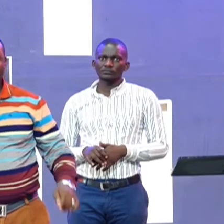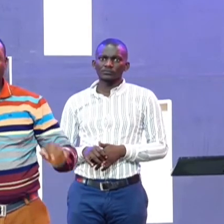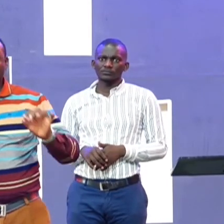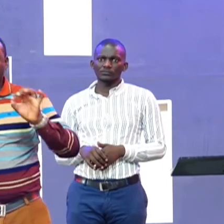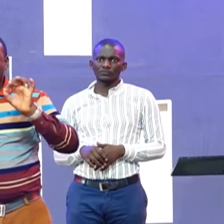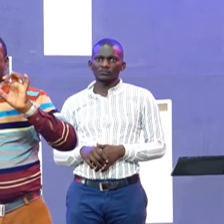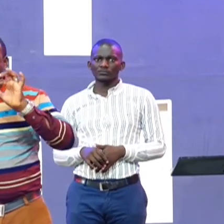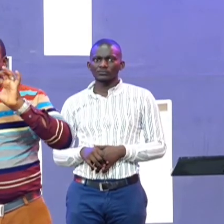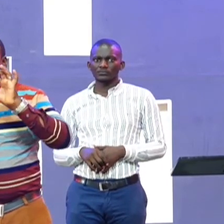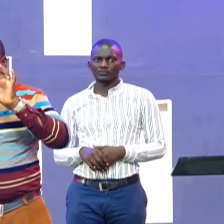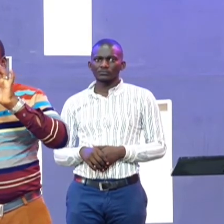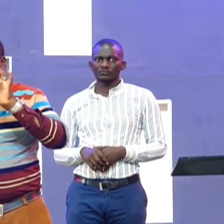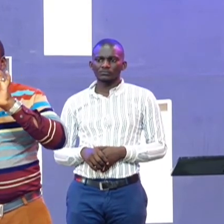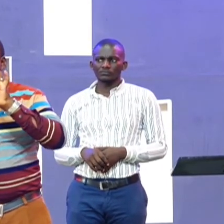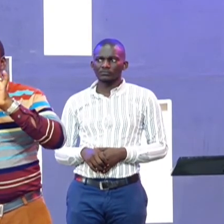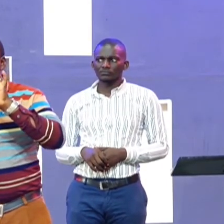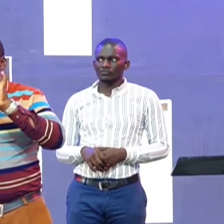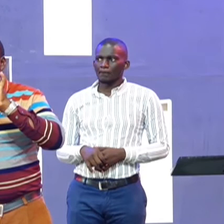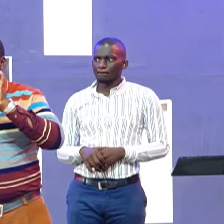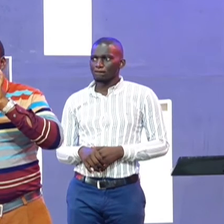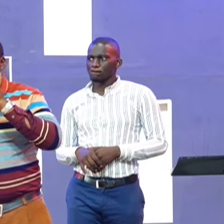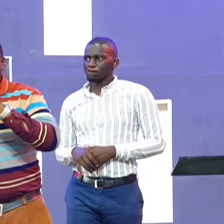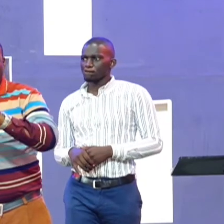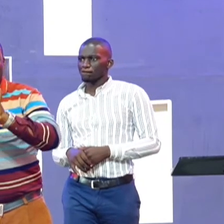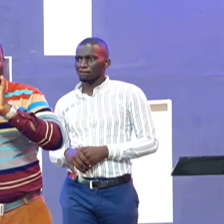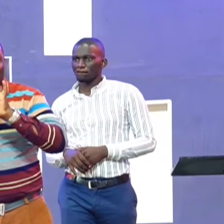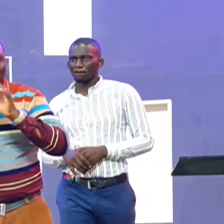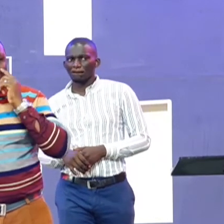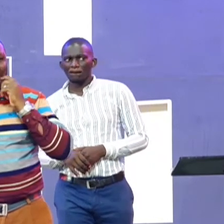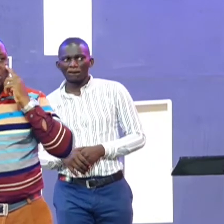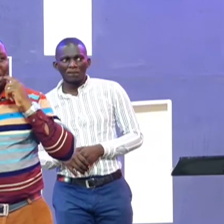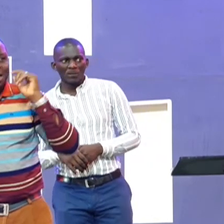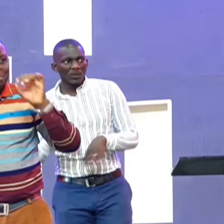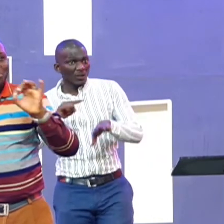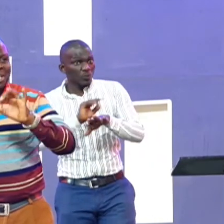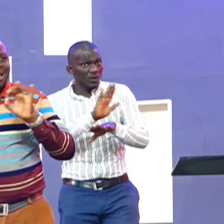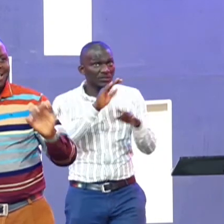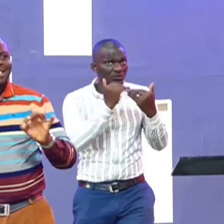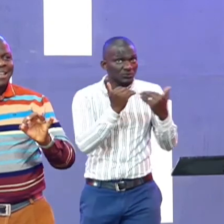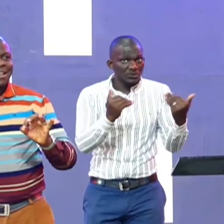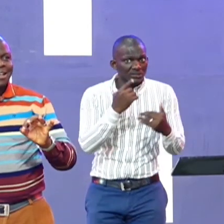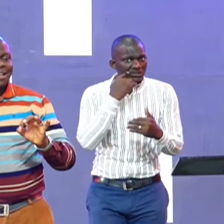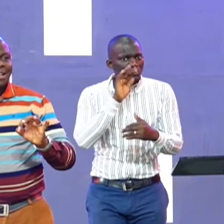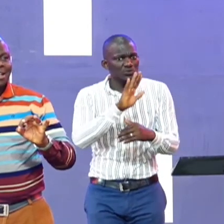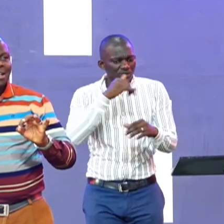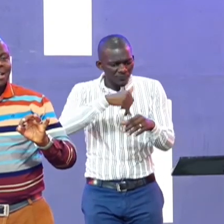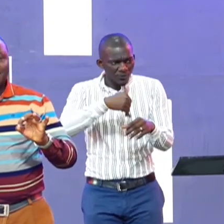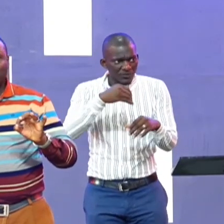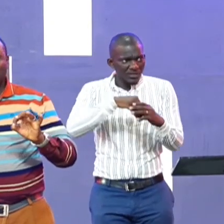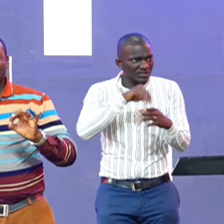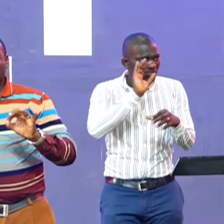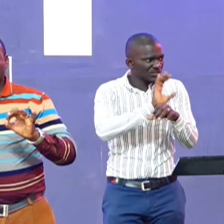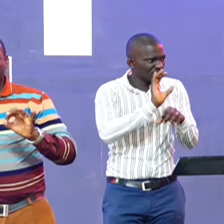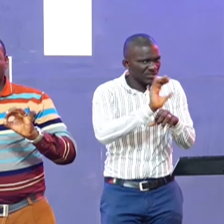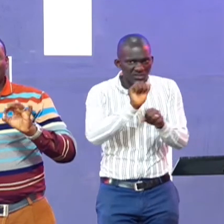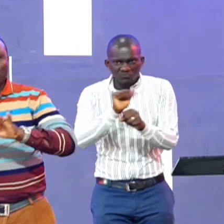your God sees and your children see. That is what will make you. When your children will see that you are part